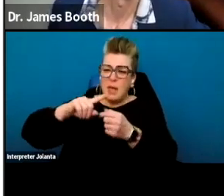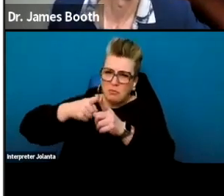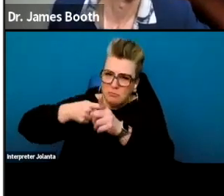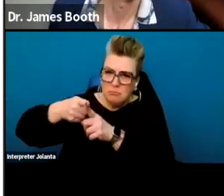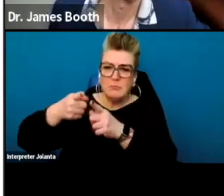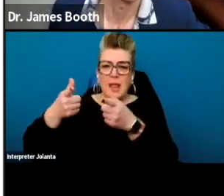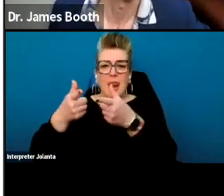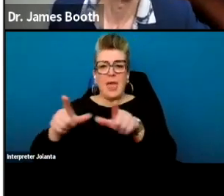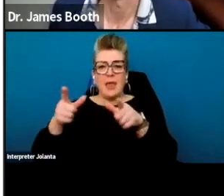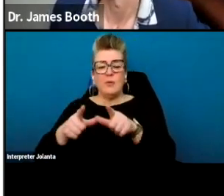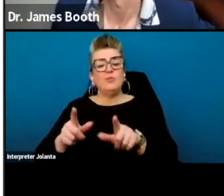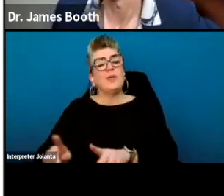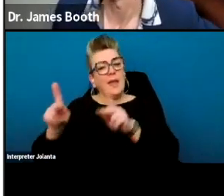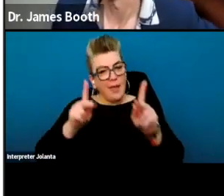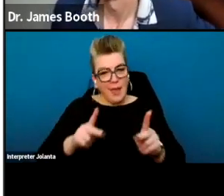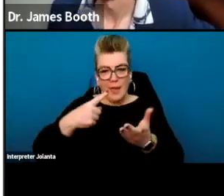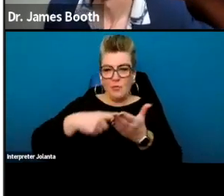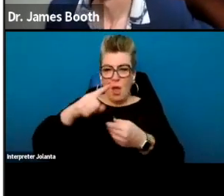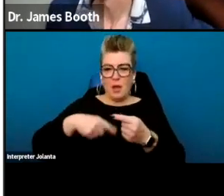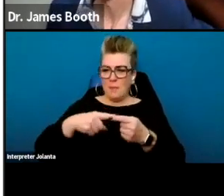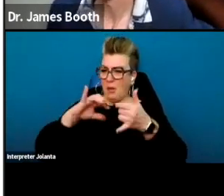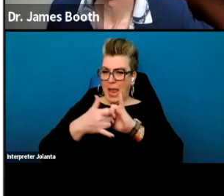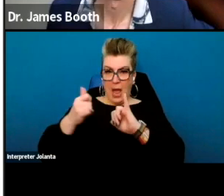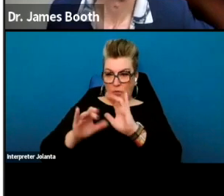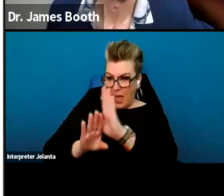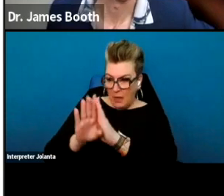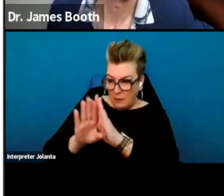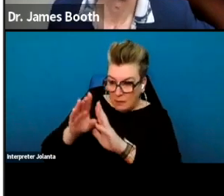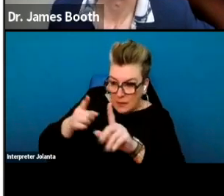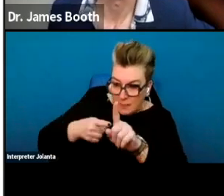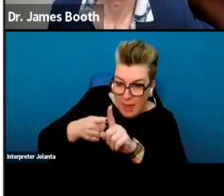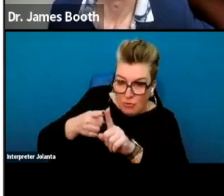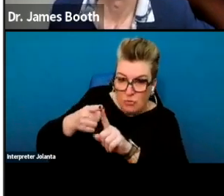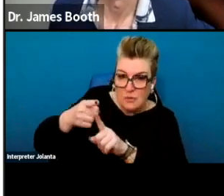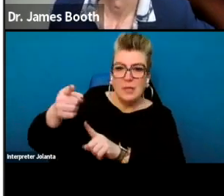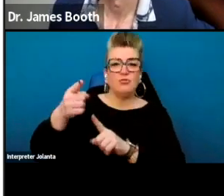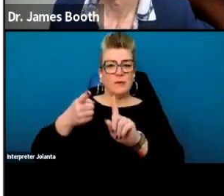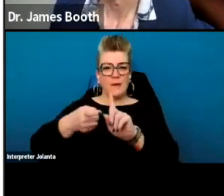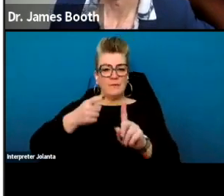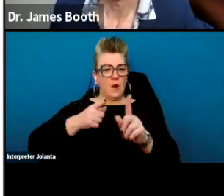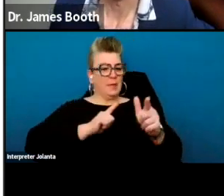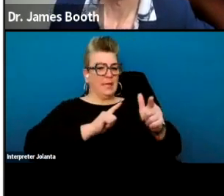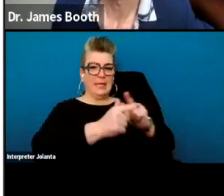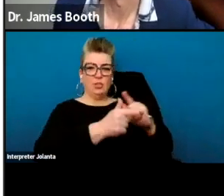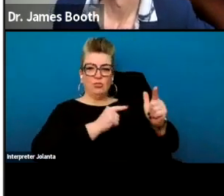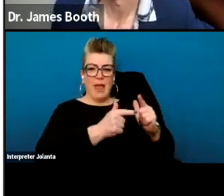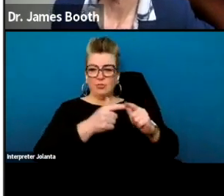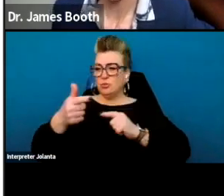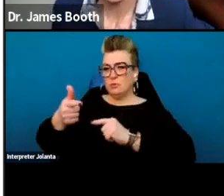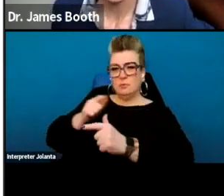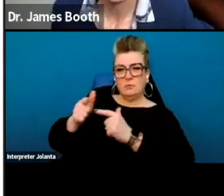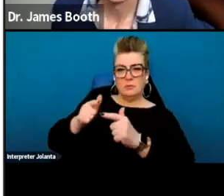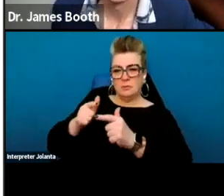but we also talk about how that specialization may emerge from the interaction between brain regions.